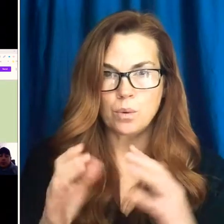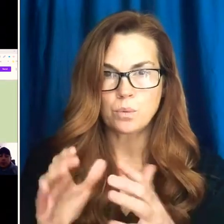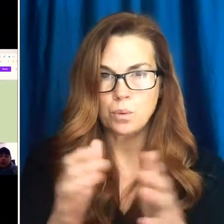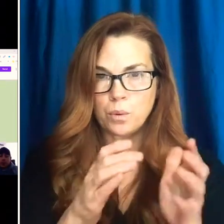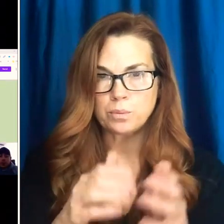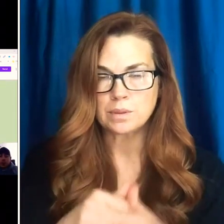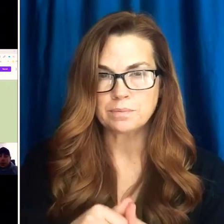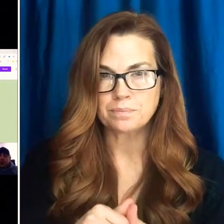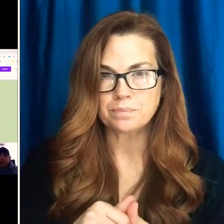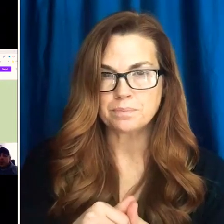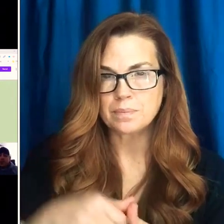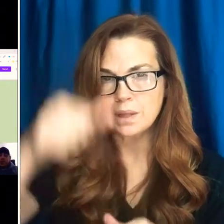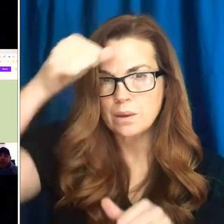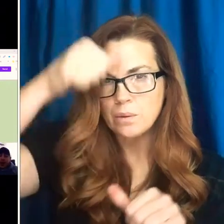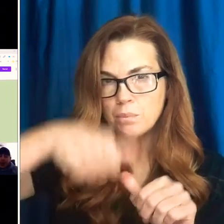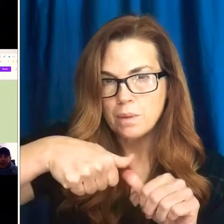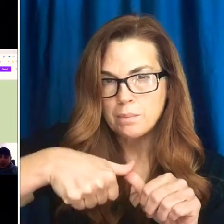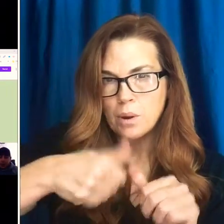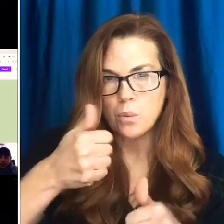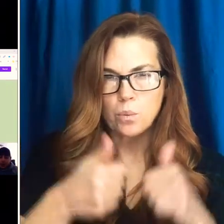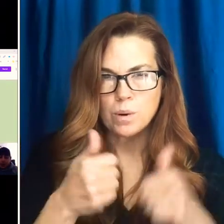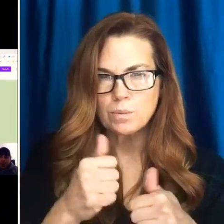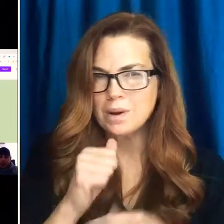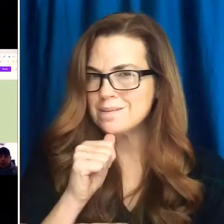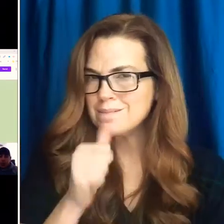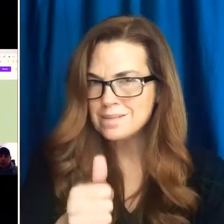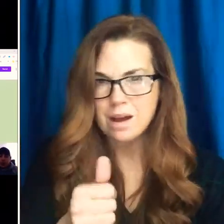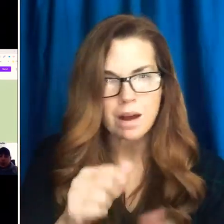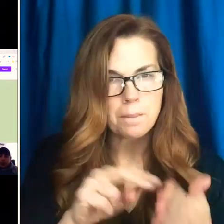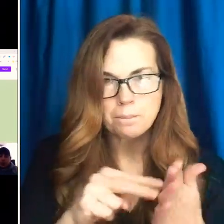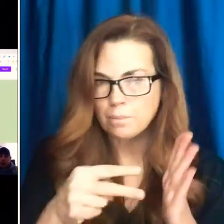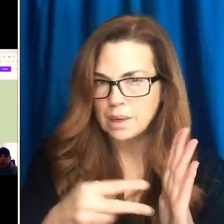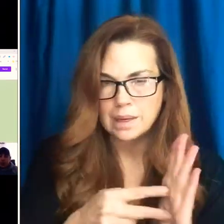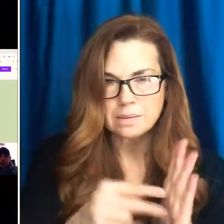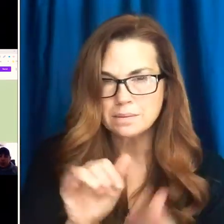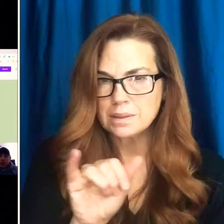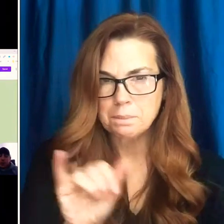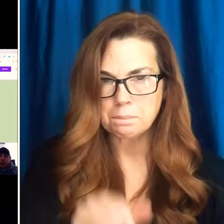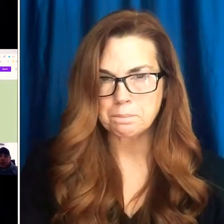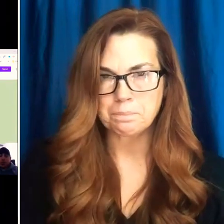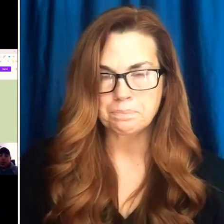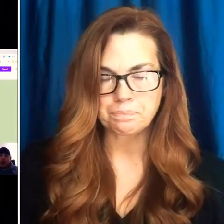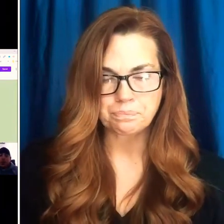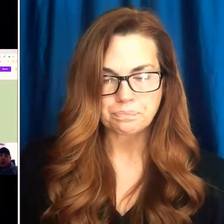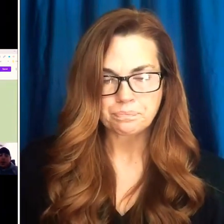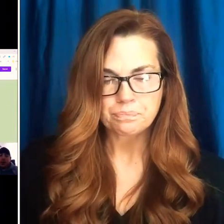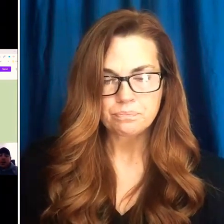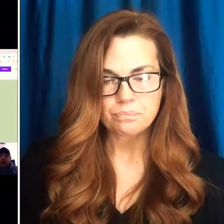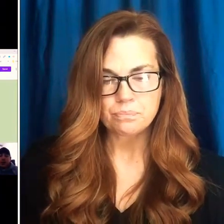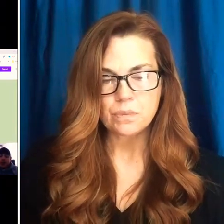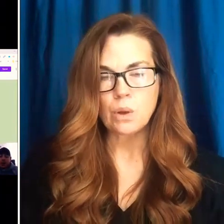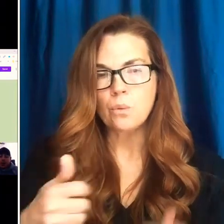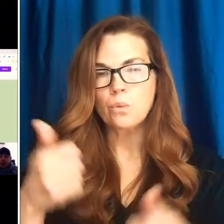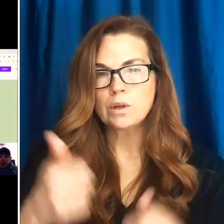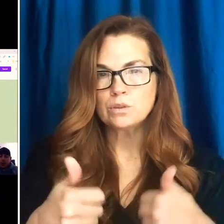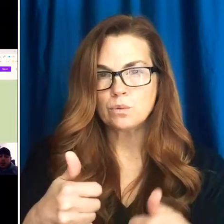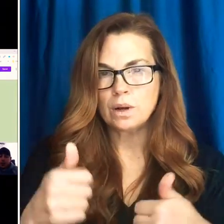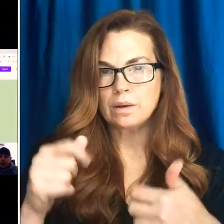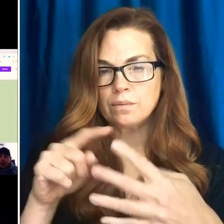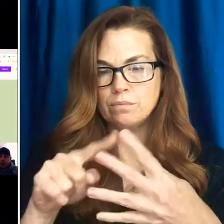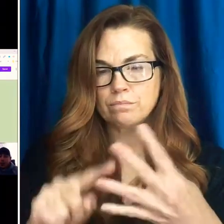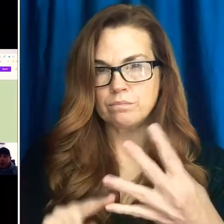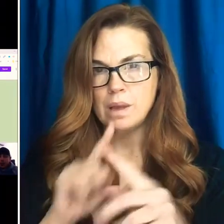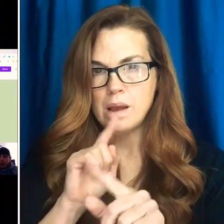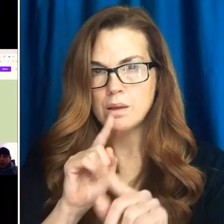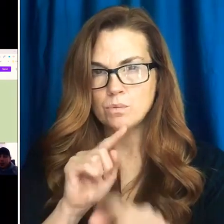we're looking for which one is not equivalent. So which one of these answer choices down here would not represent